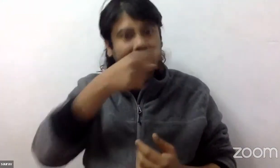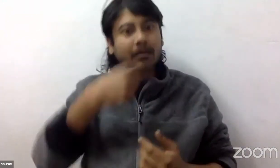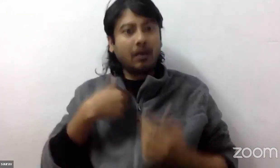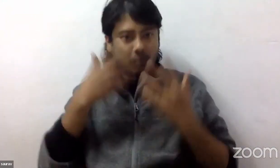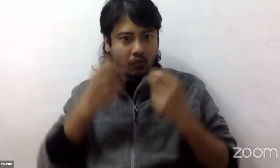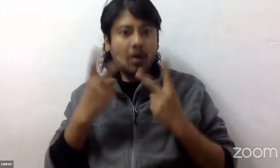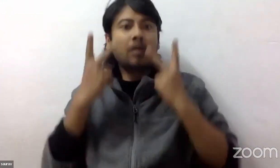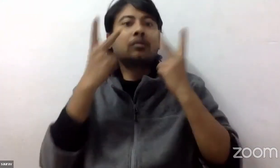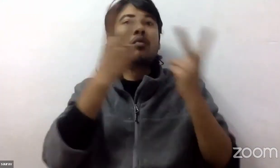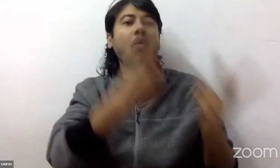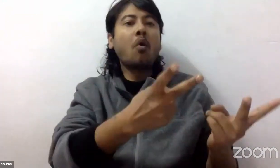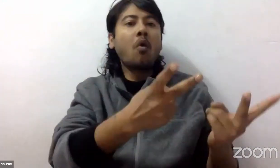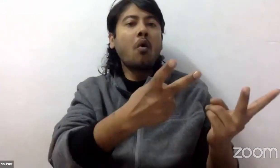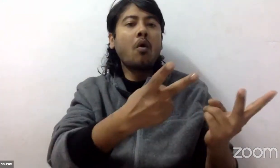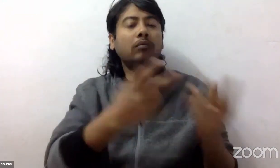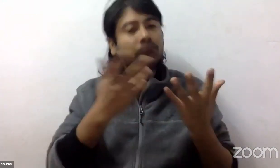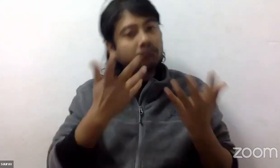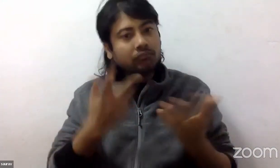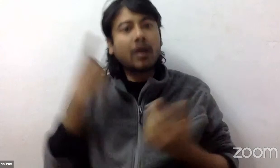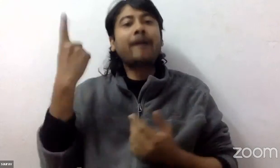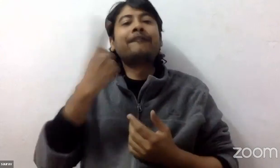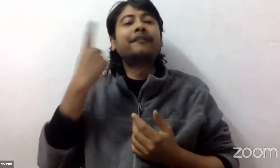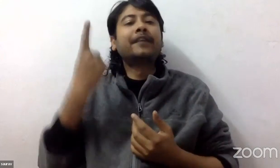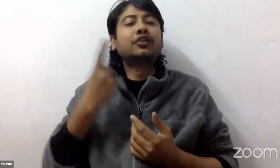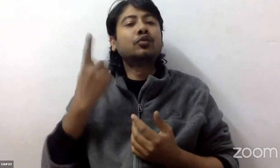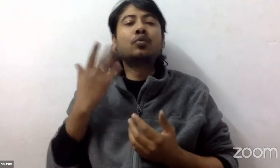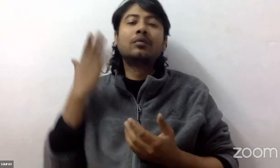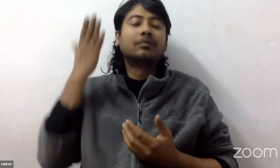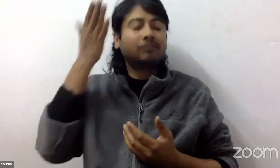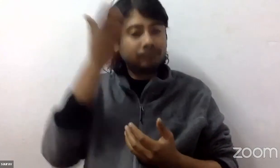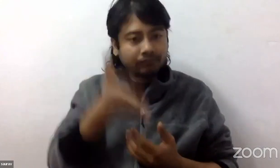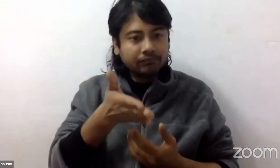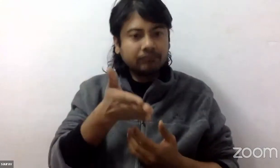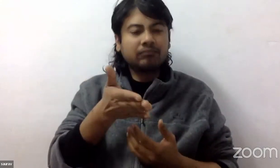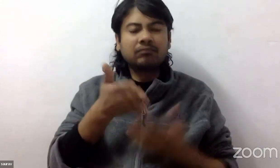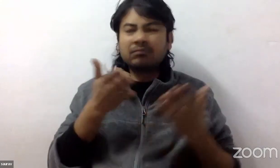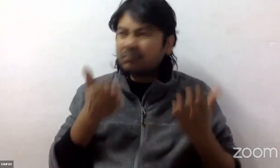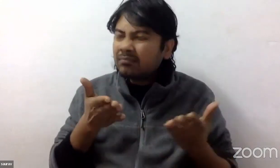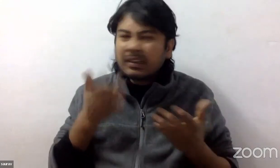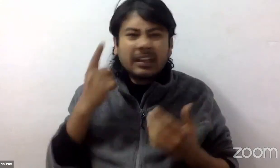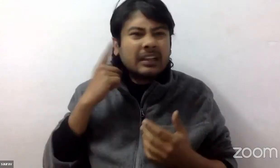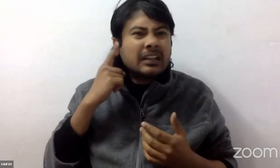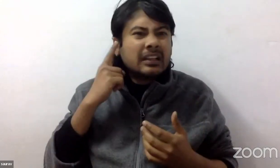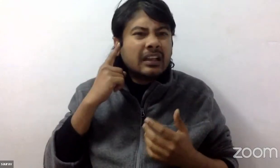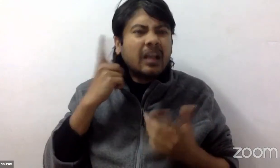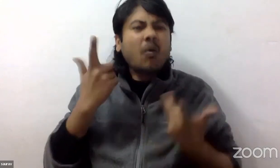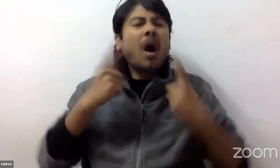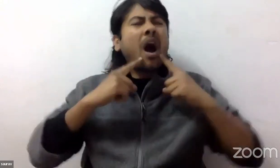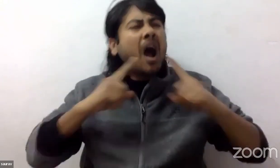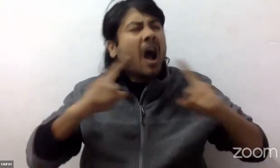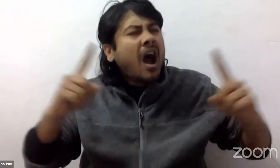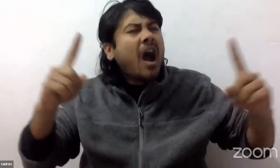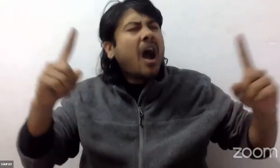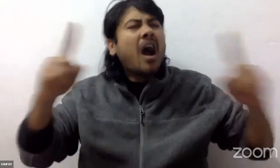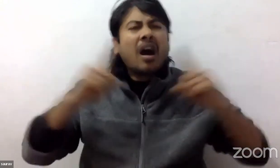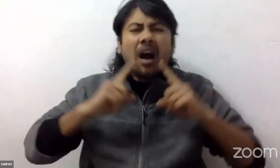Yamraj, who are these people crying and why are they crying? So Yamraj said,